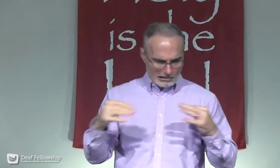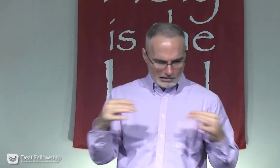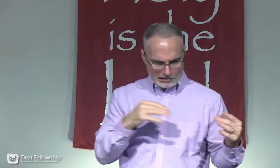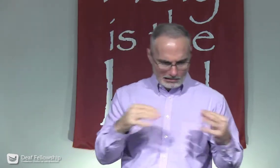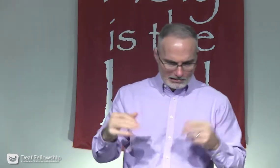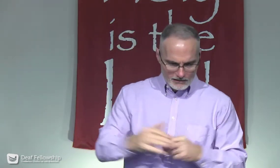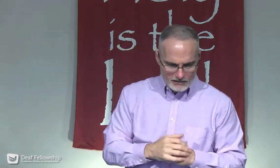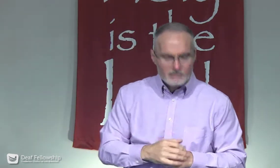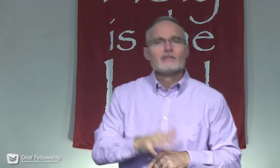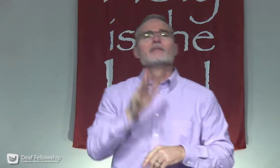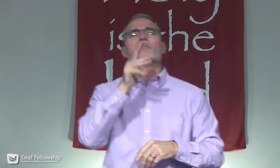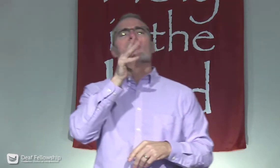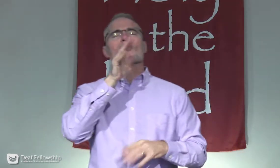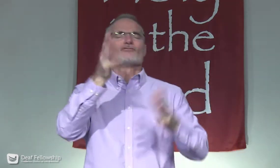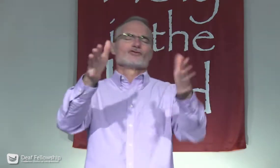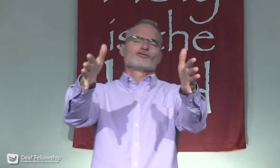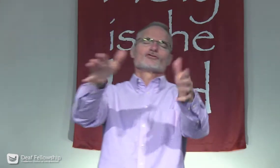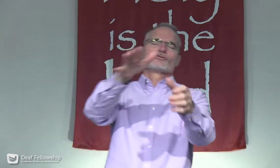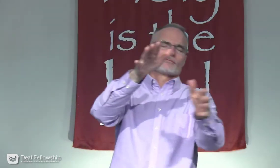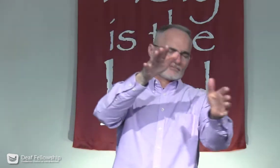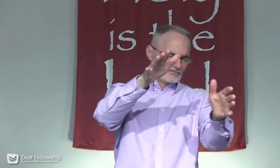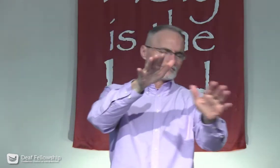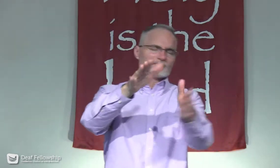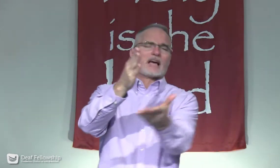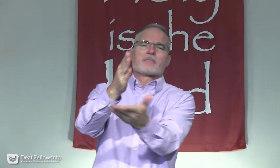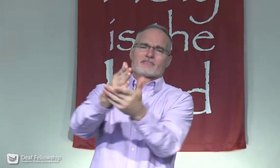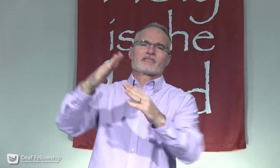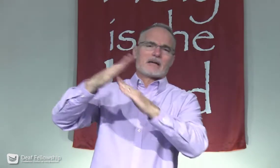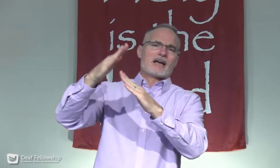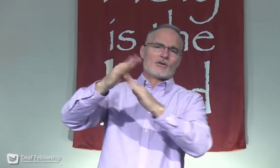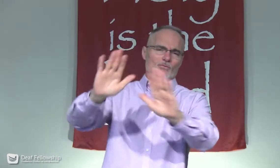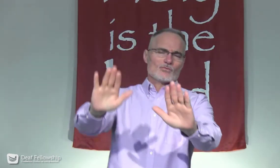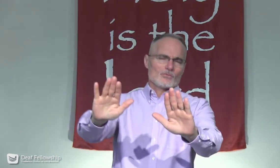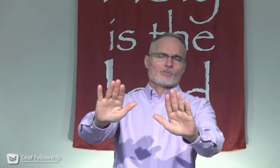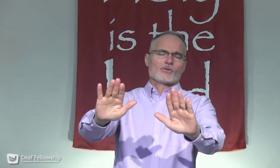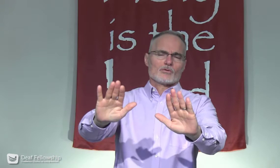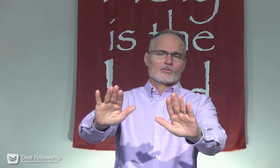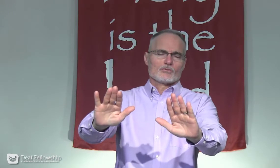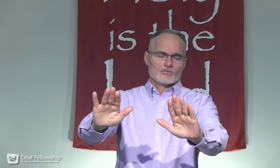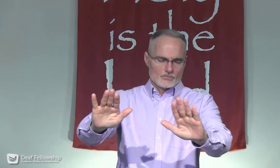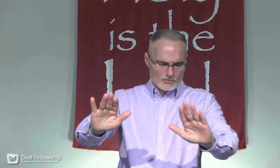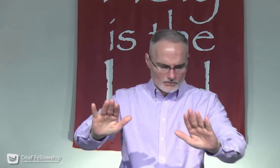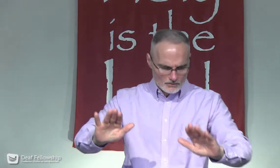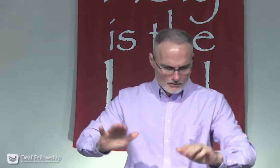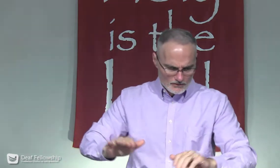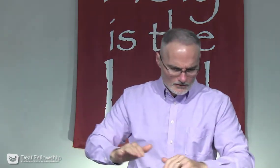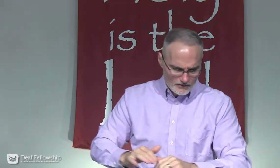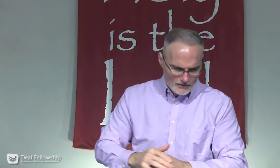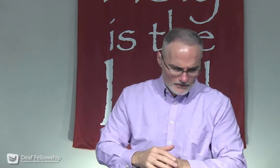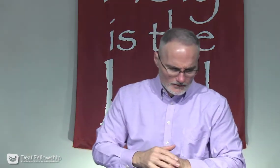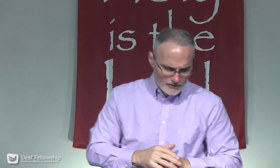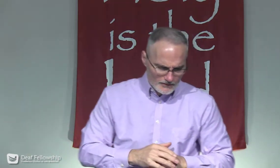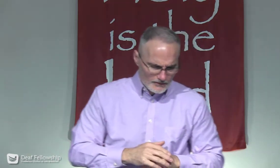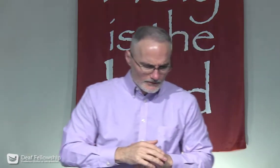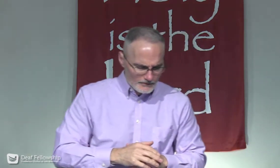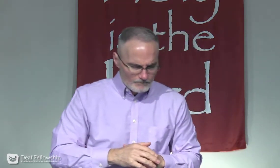right? Kids will argue over anything. So the mother says, "Okay, time out.